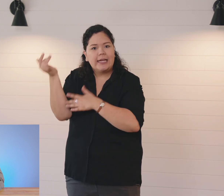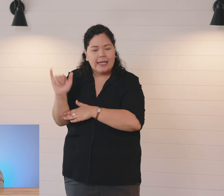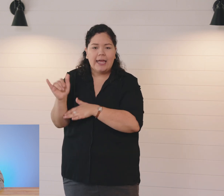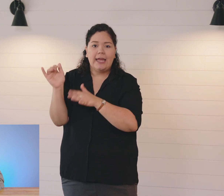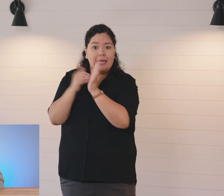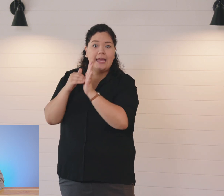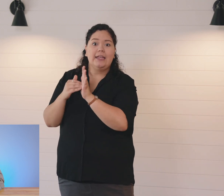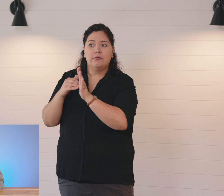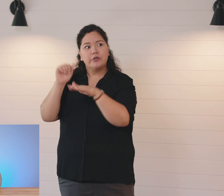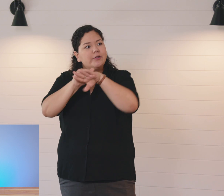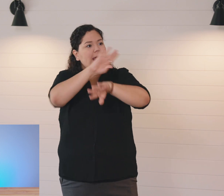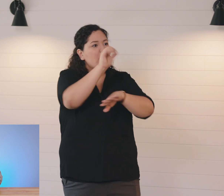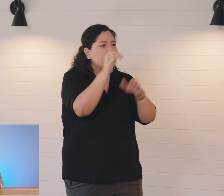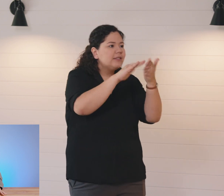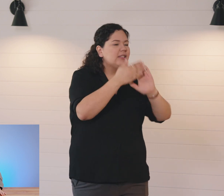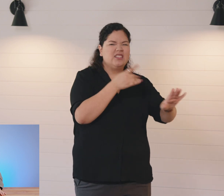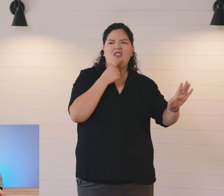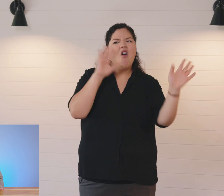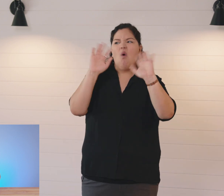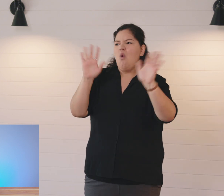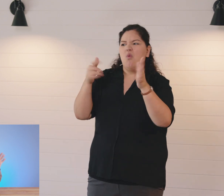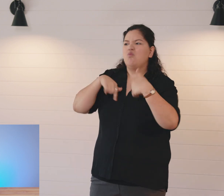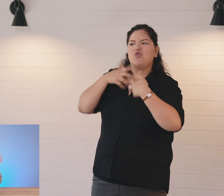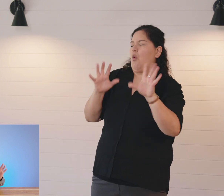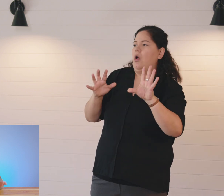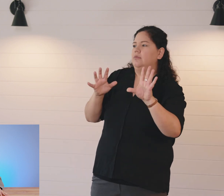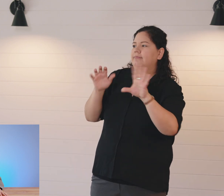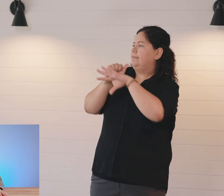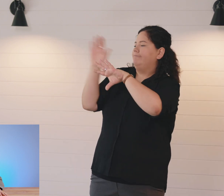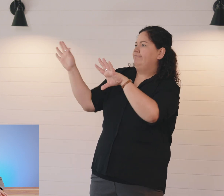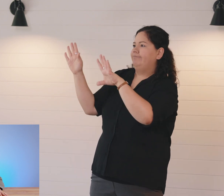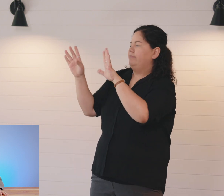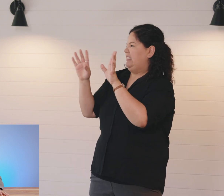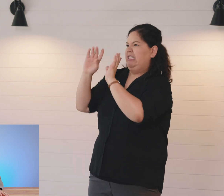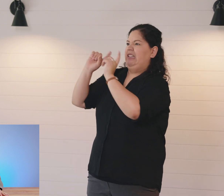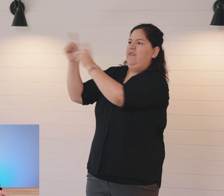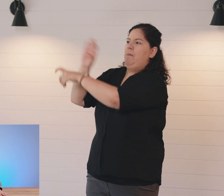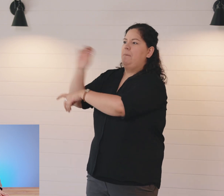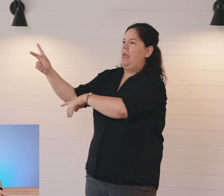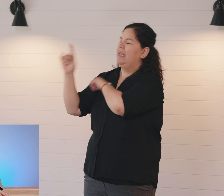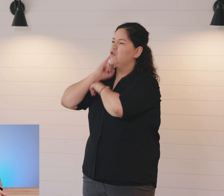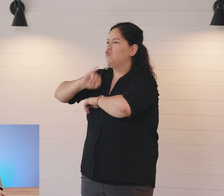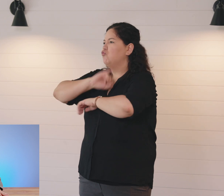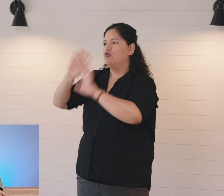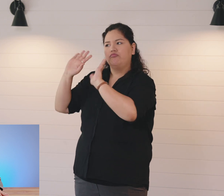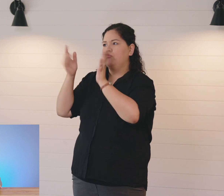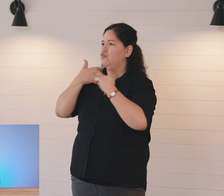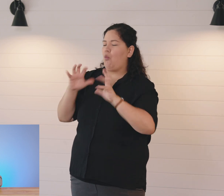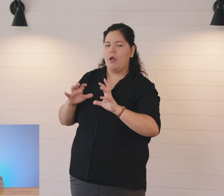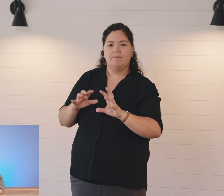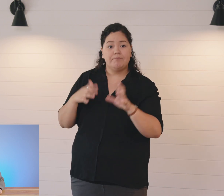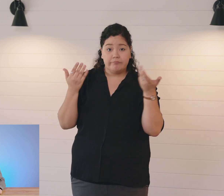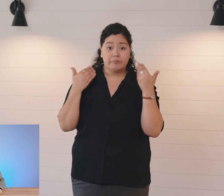sent it to another city. And that city said, get rid of it. Don't bring it near here. Send it back to Israel. So they did. Put